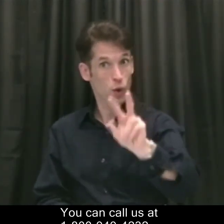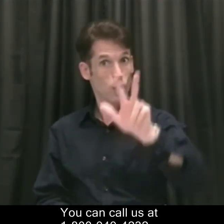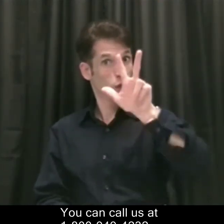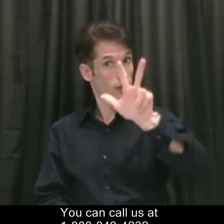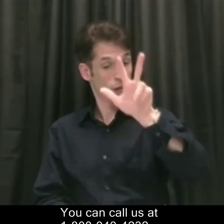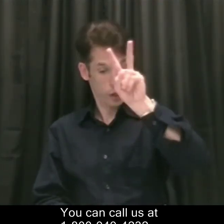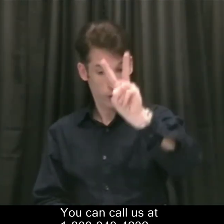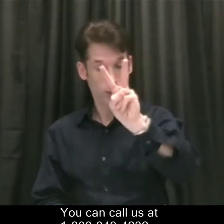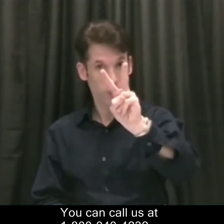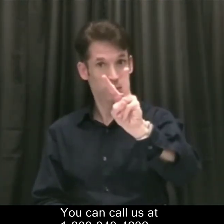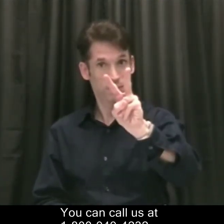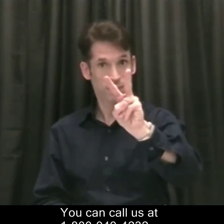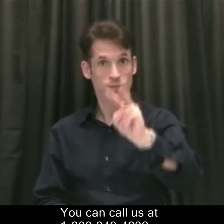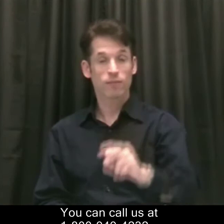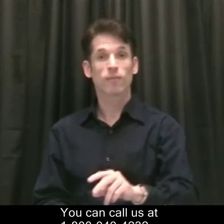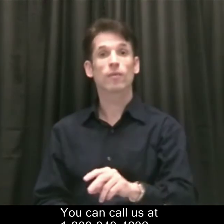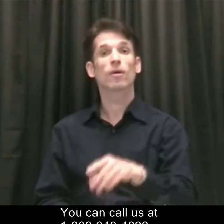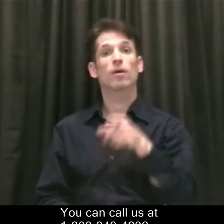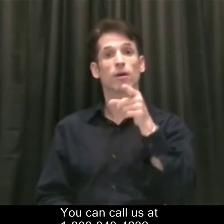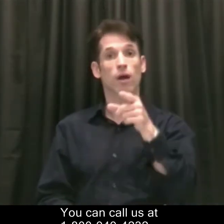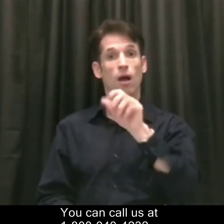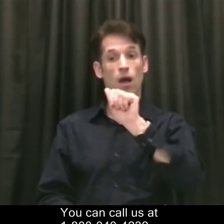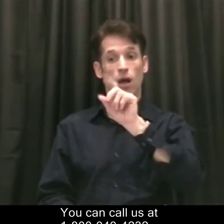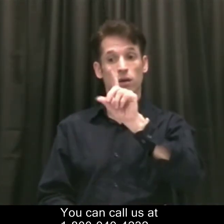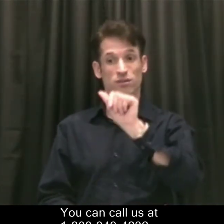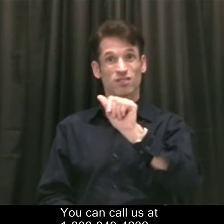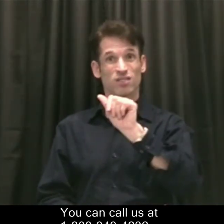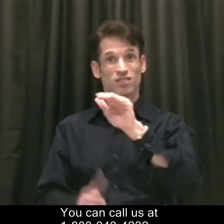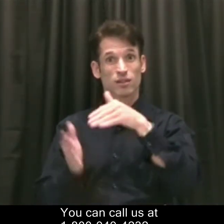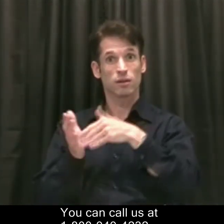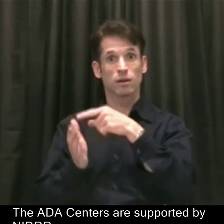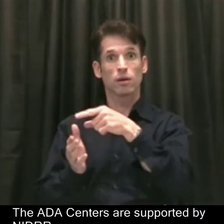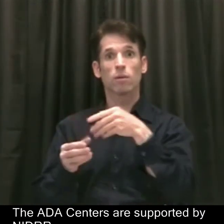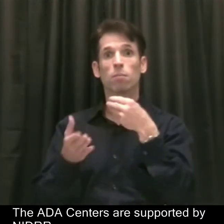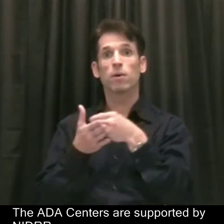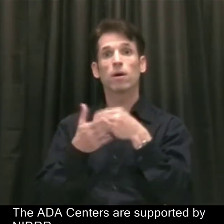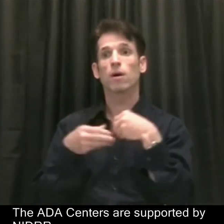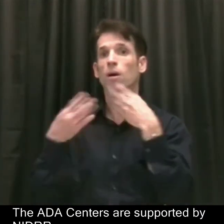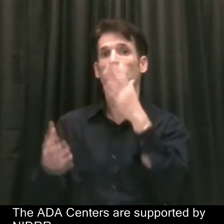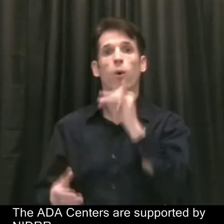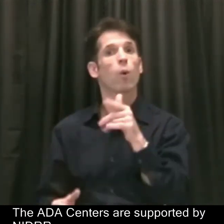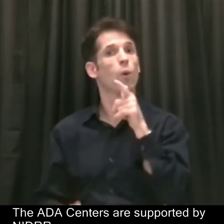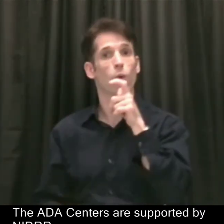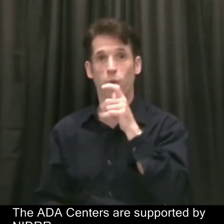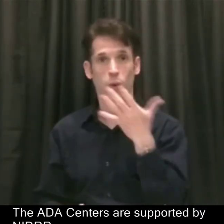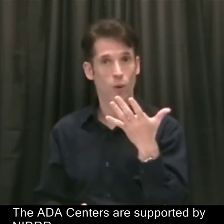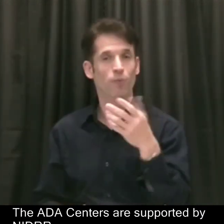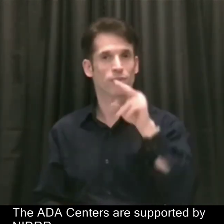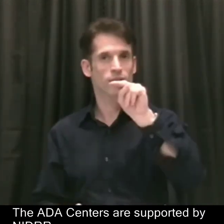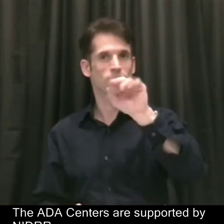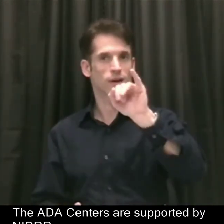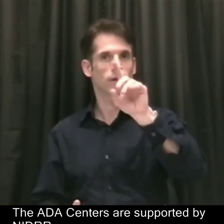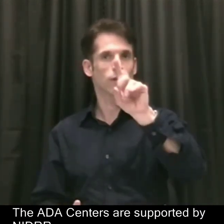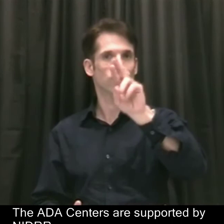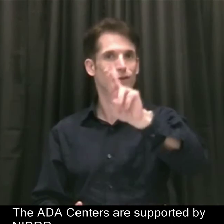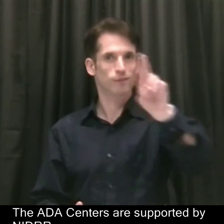1-800-949-4232. The ADA centers are supported by NIDR,